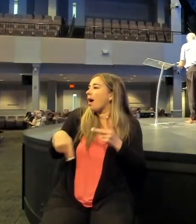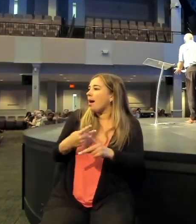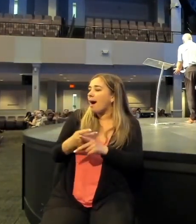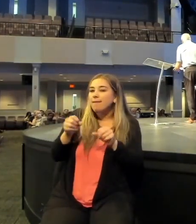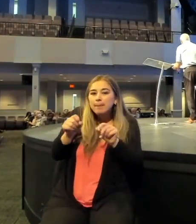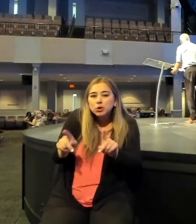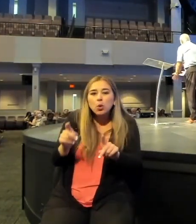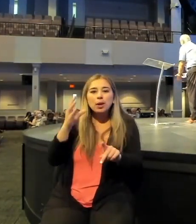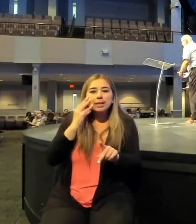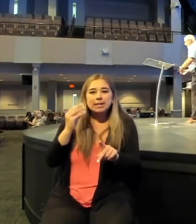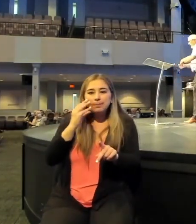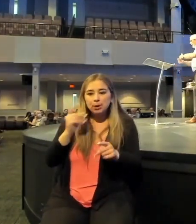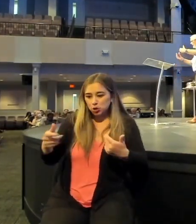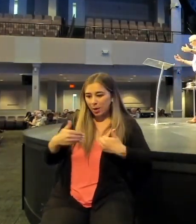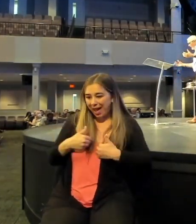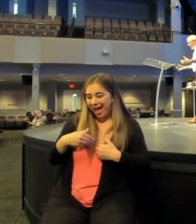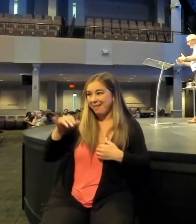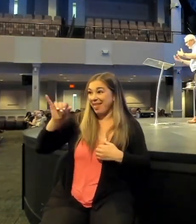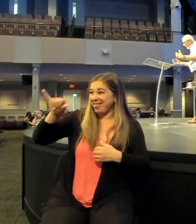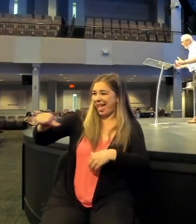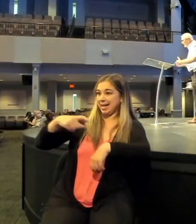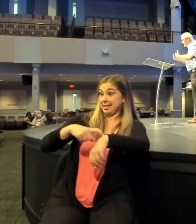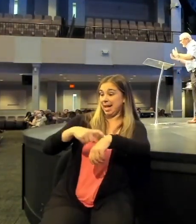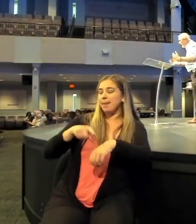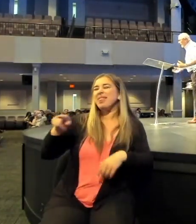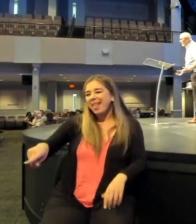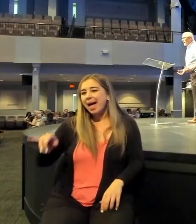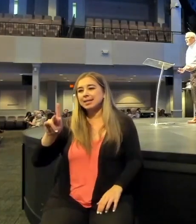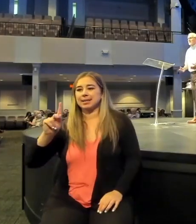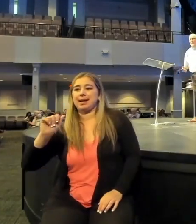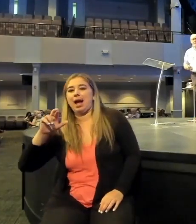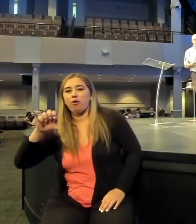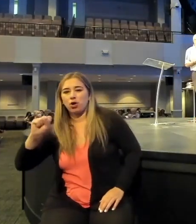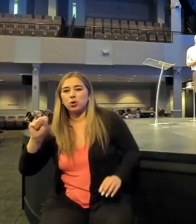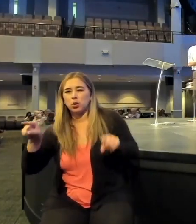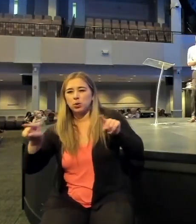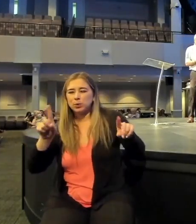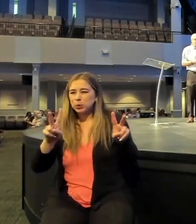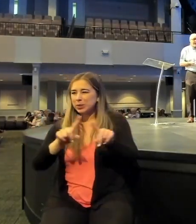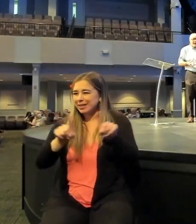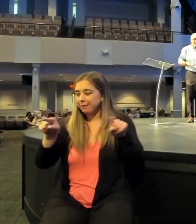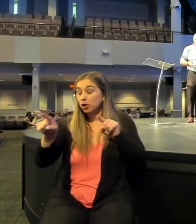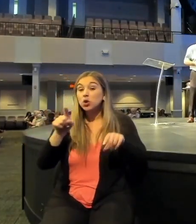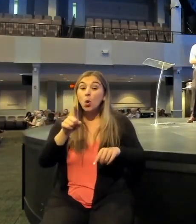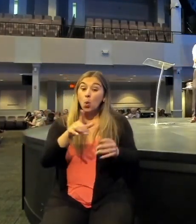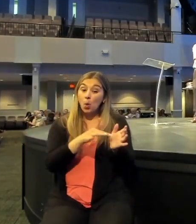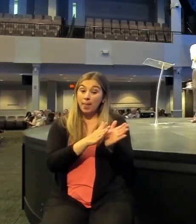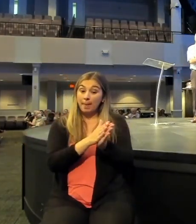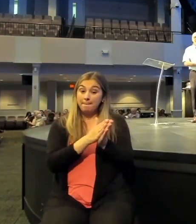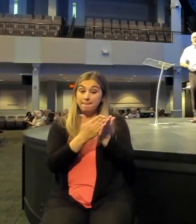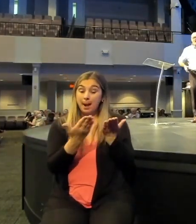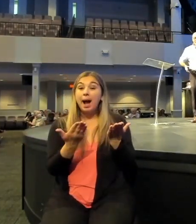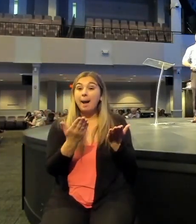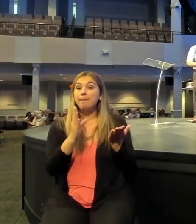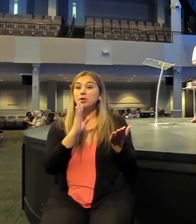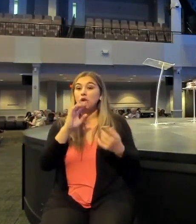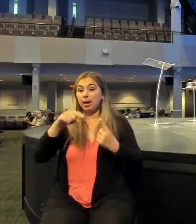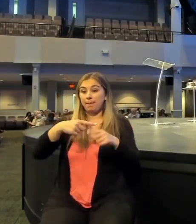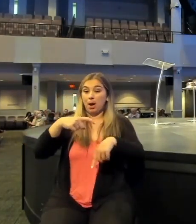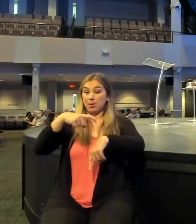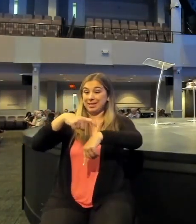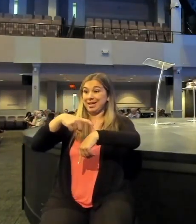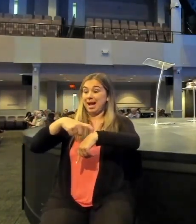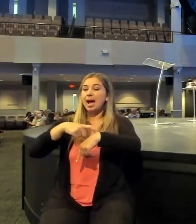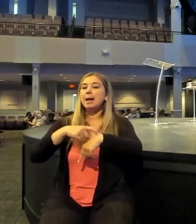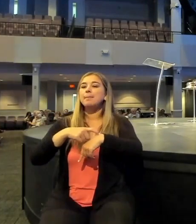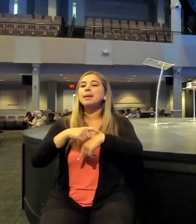or experience did you have in that moment of time? And so primarily when the Bible speaks of time,